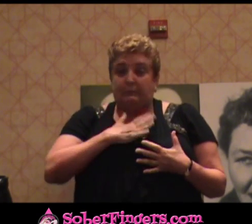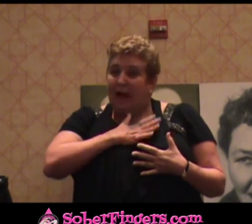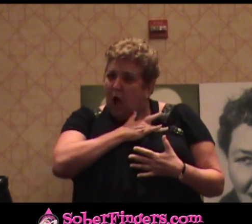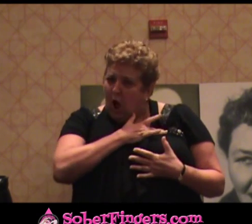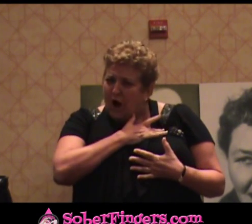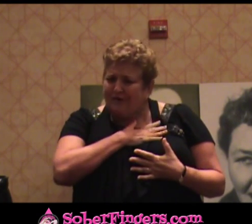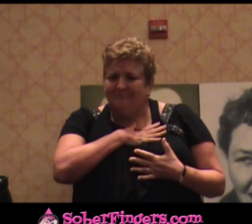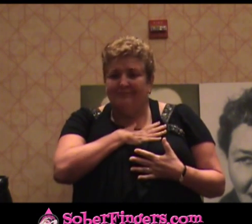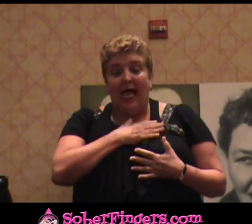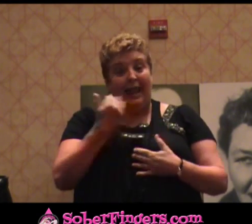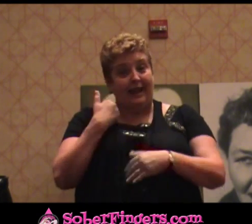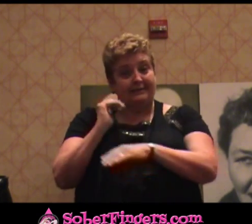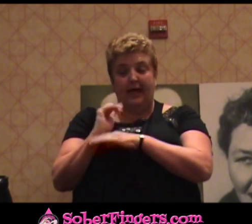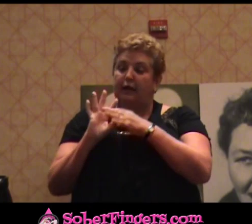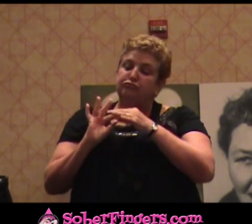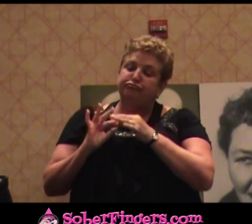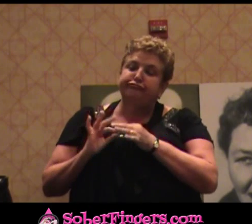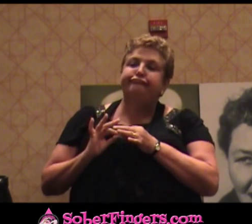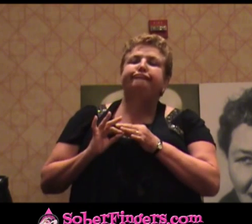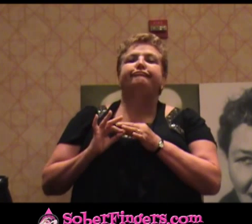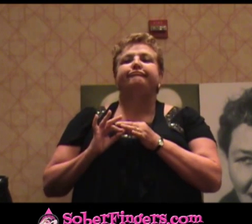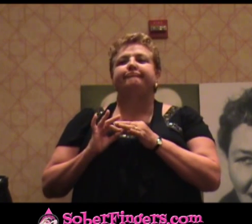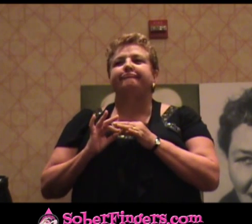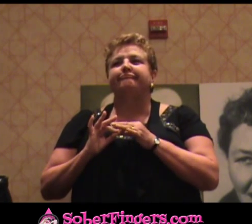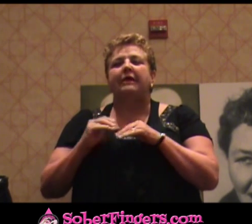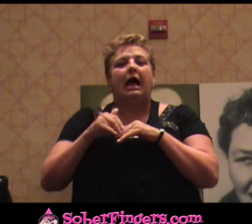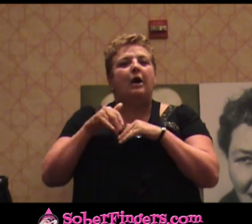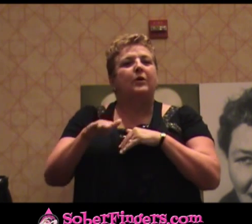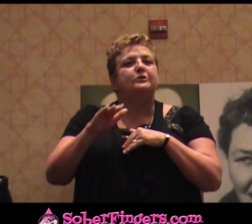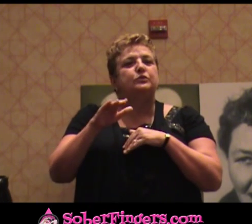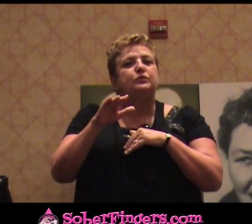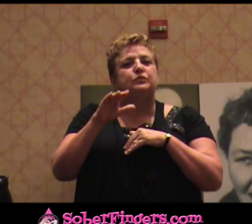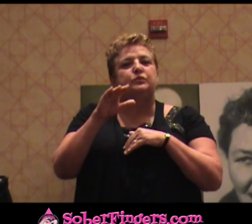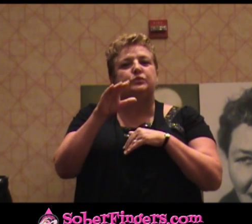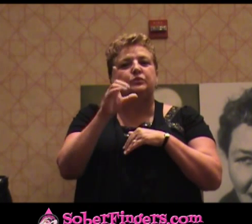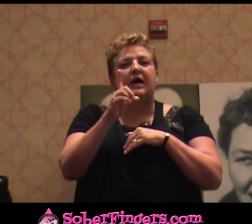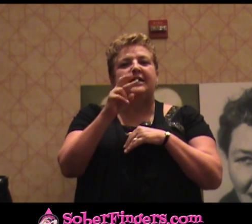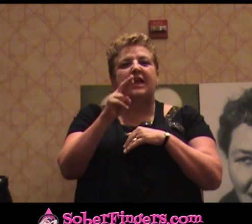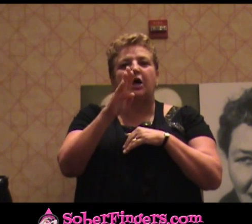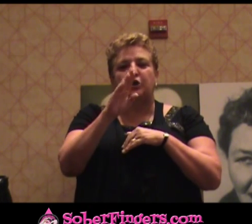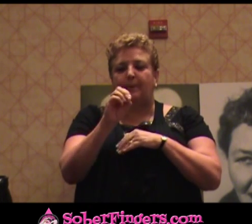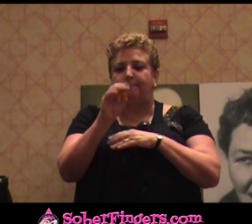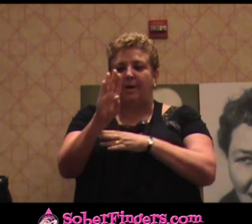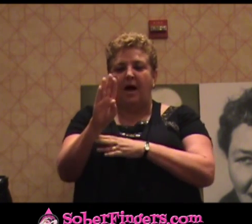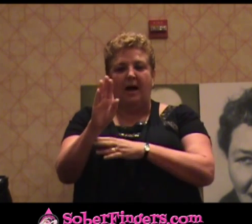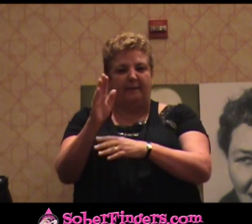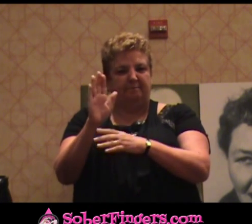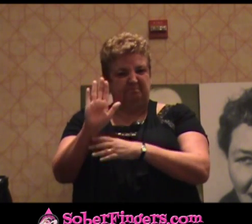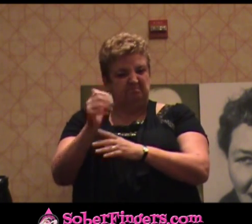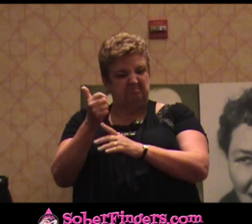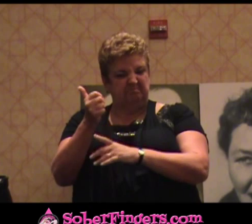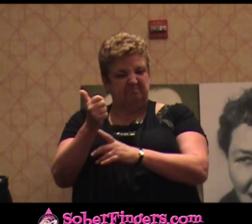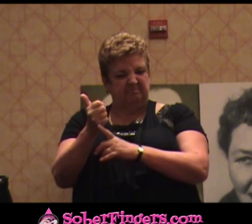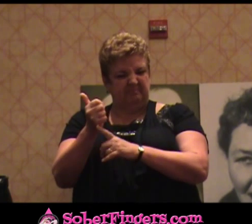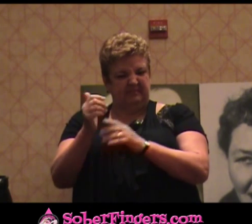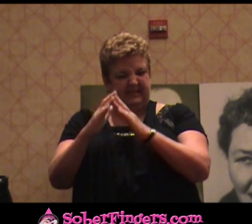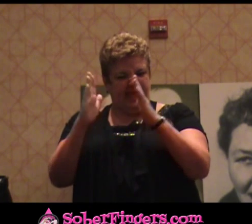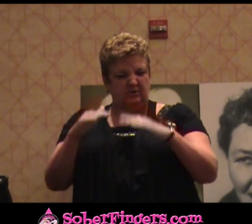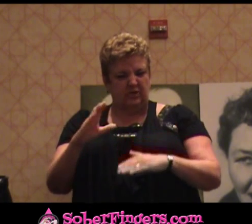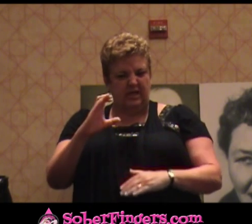someone last night that I went to Dr. Bob's house out over in Cleveland, Akron,